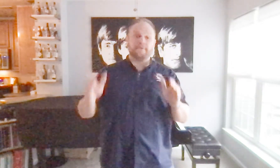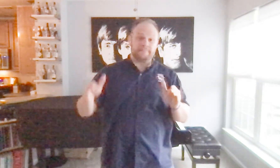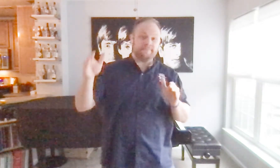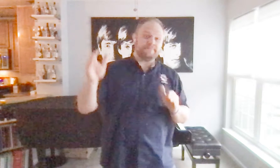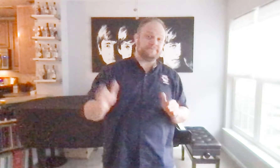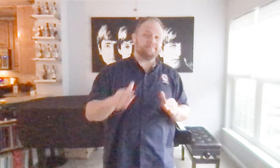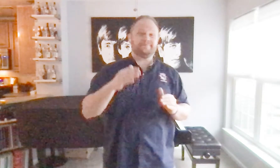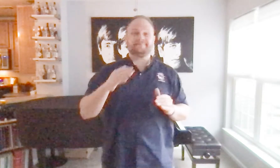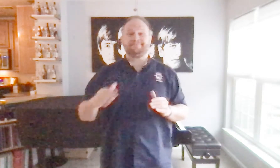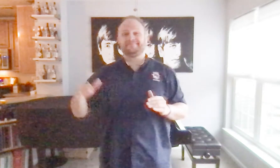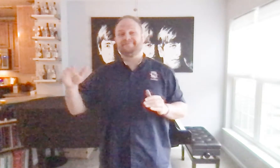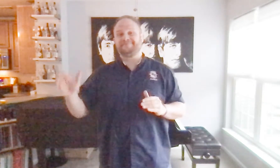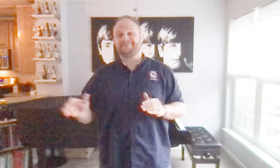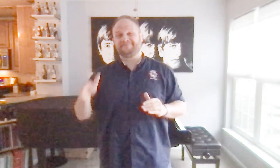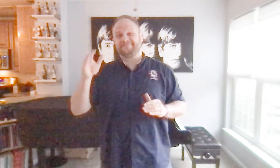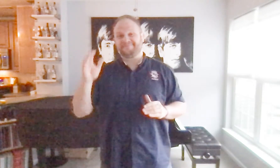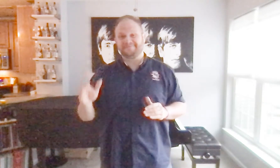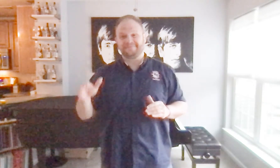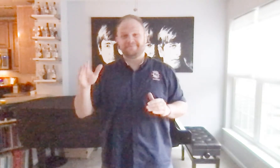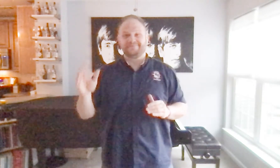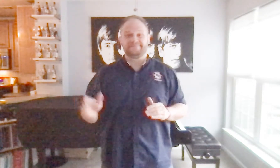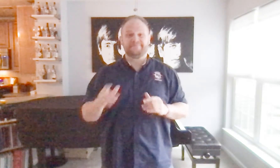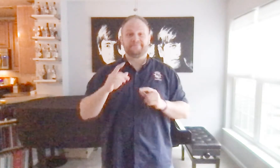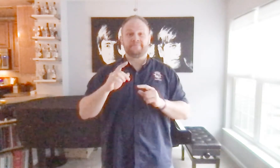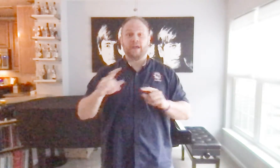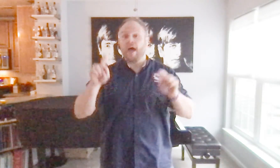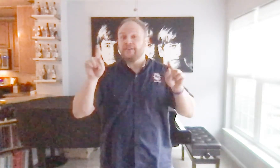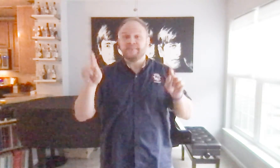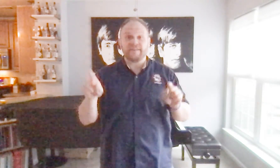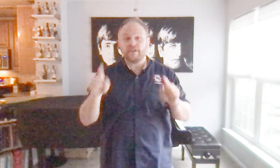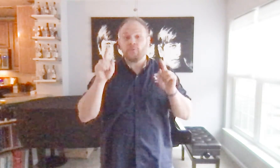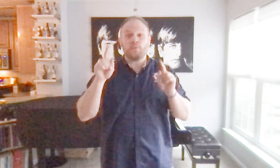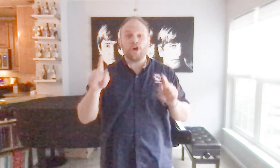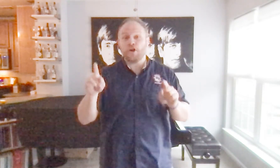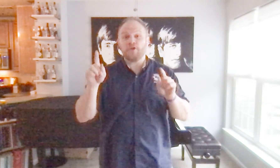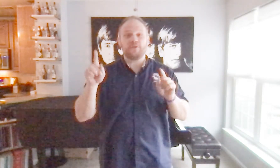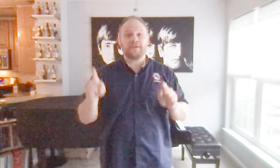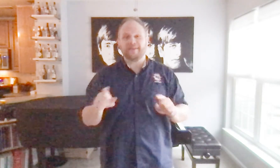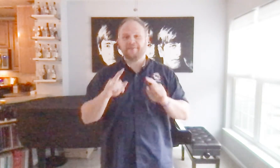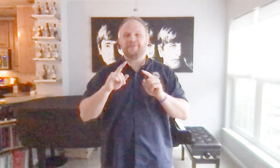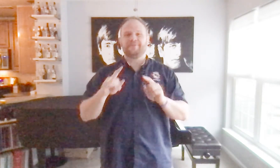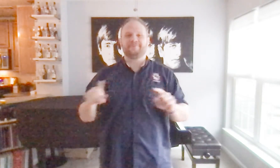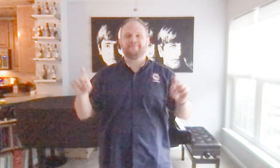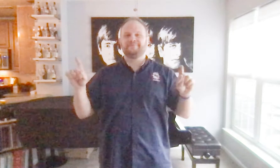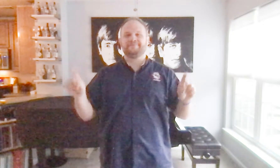What do I do when my love is away? Was it worrying to be